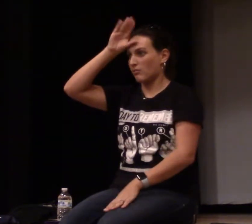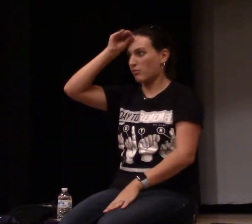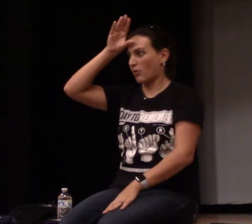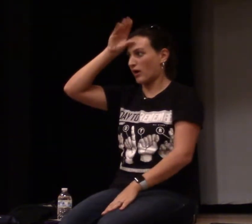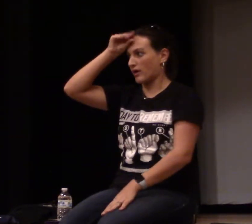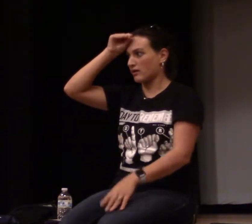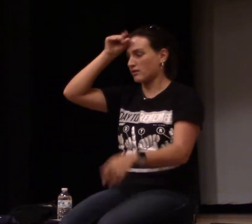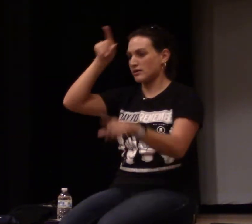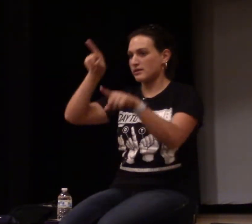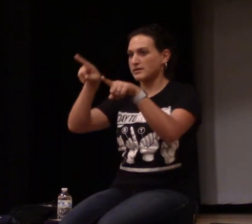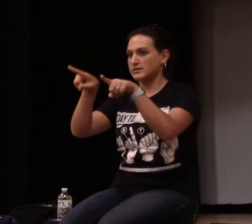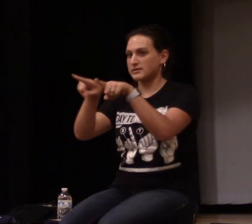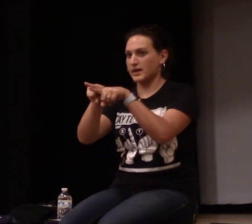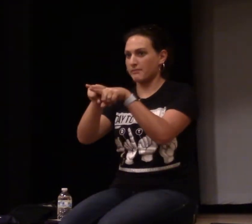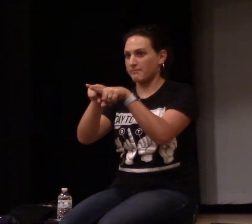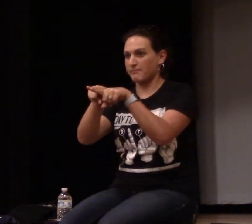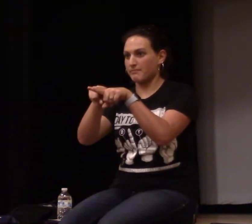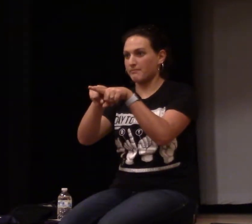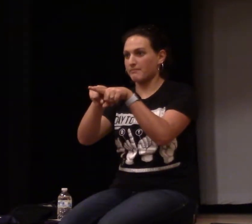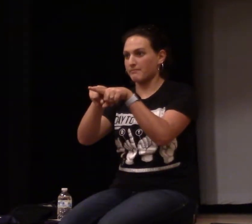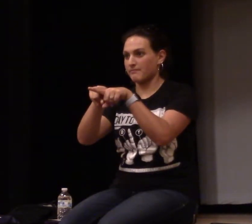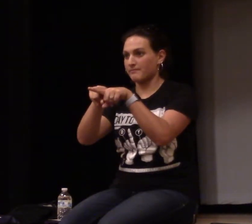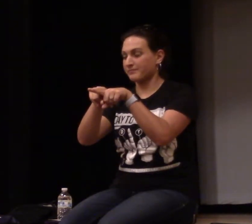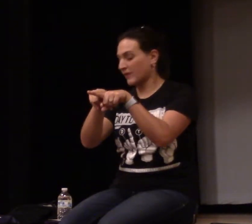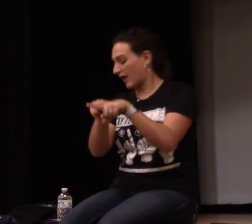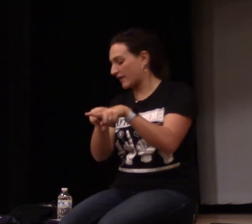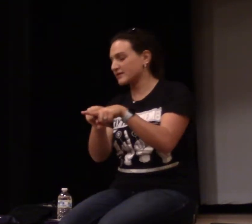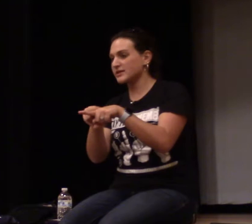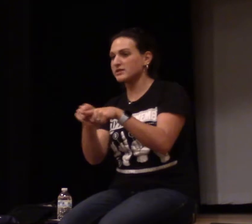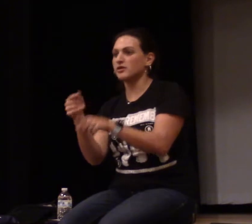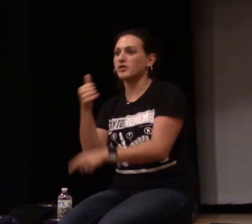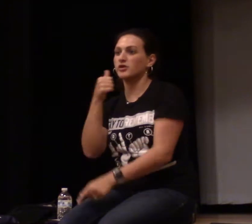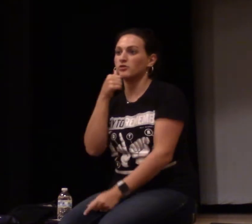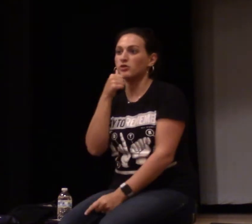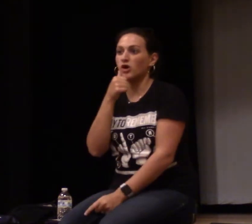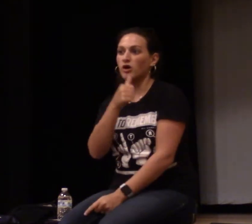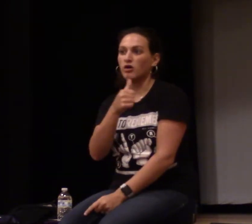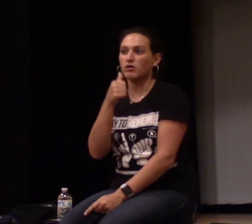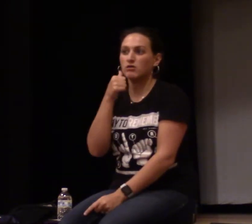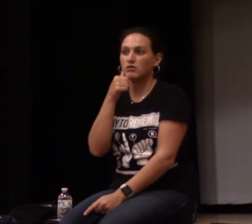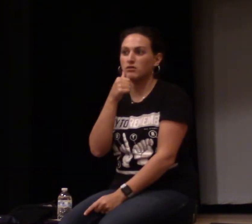boy, same. And then sister, you can do girl,